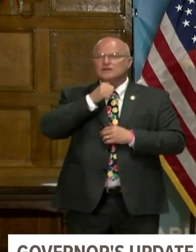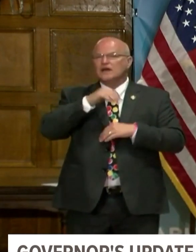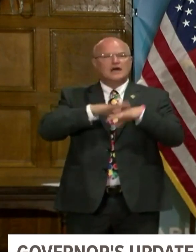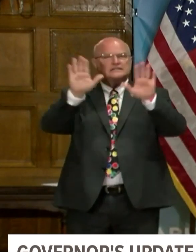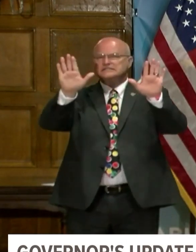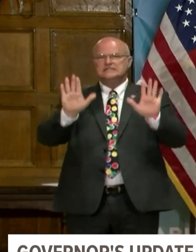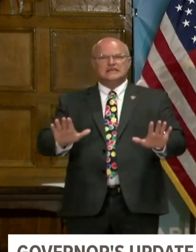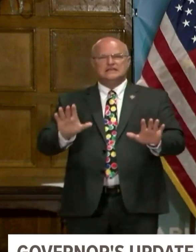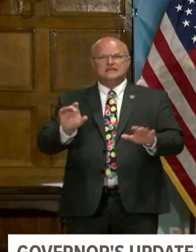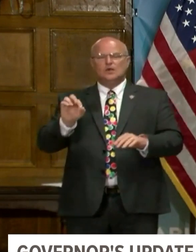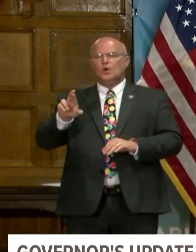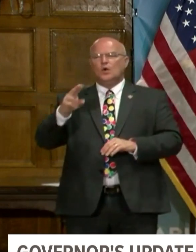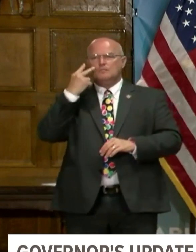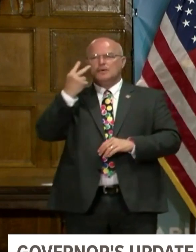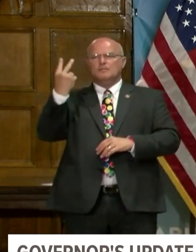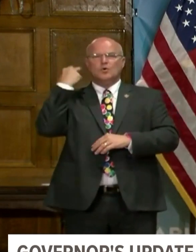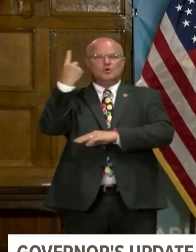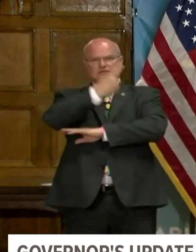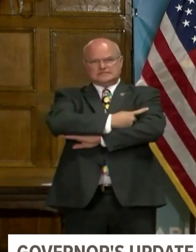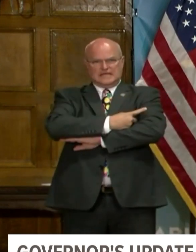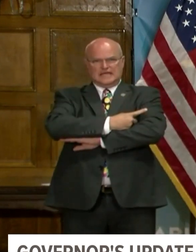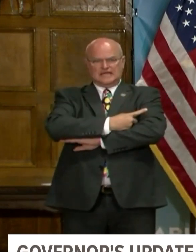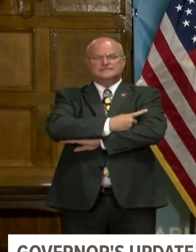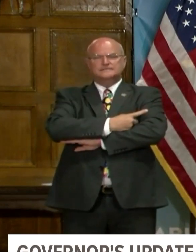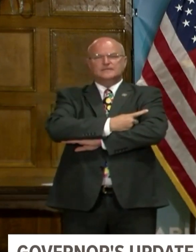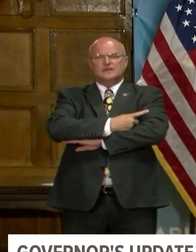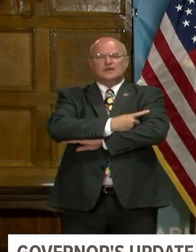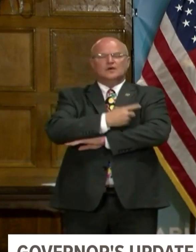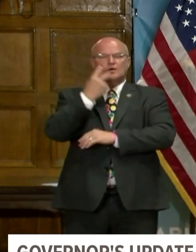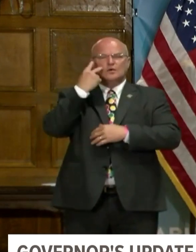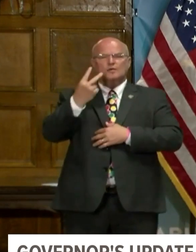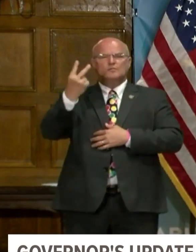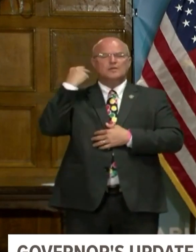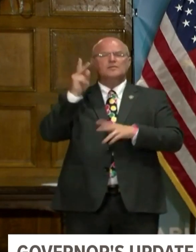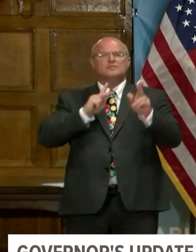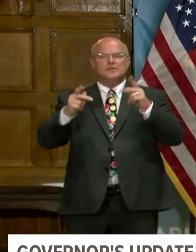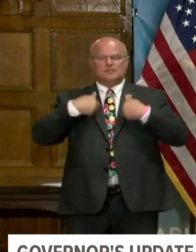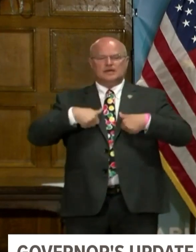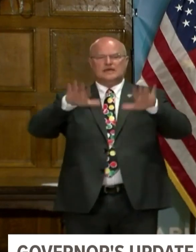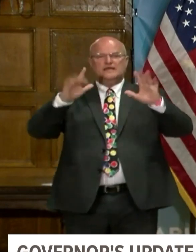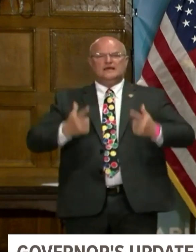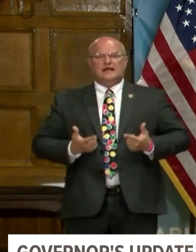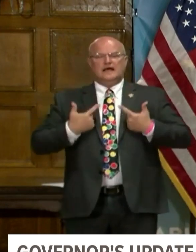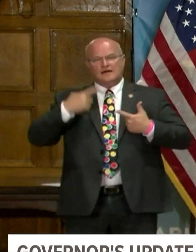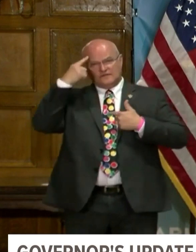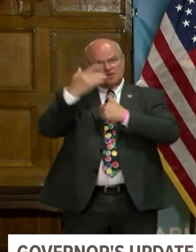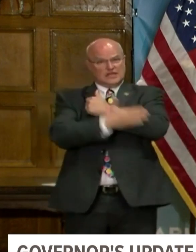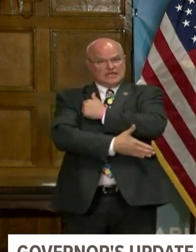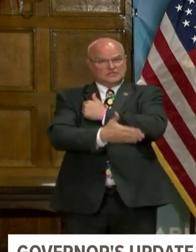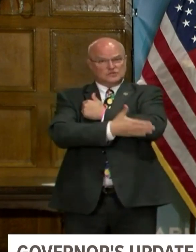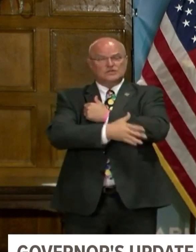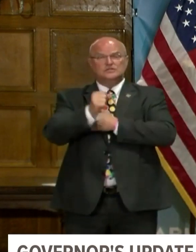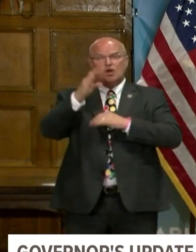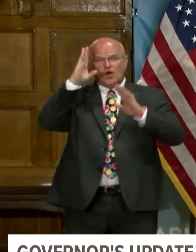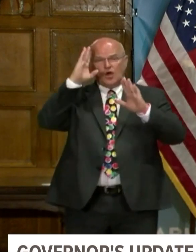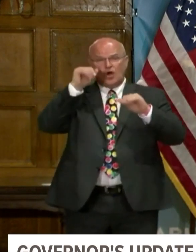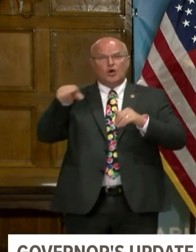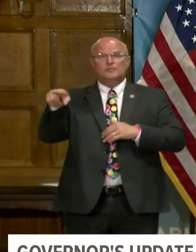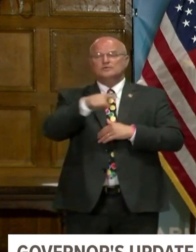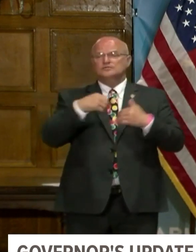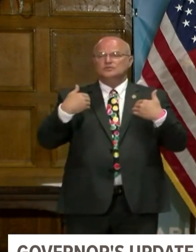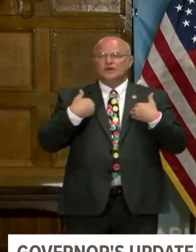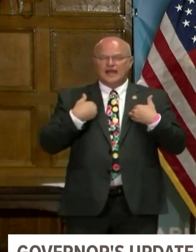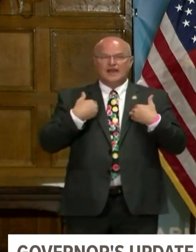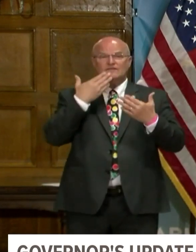on Sunday or on Memorial Day, where we'll be remembering those that have given their lives for our country. And so I hope that you all